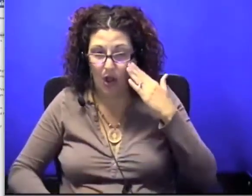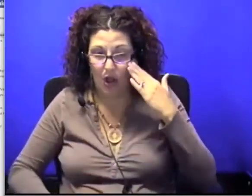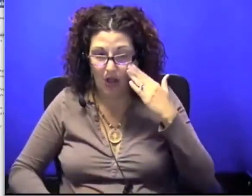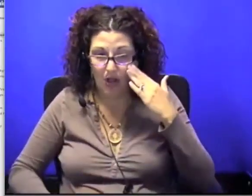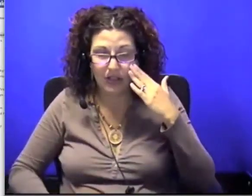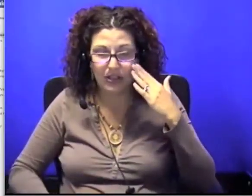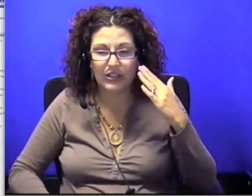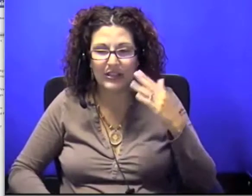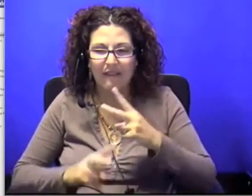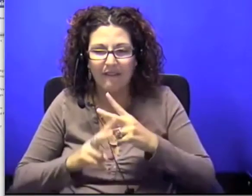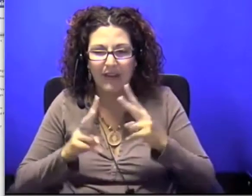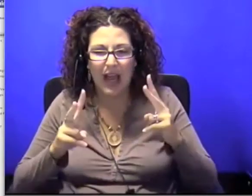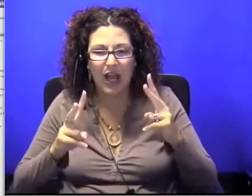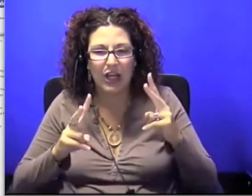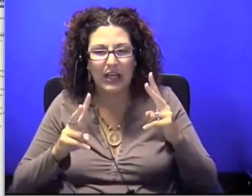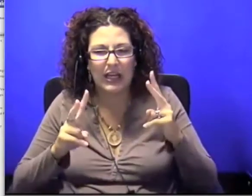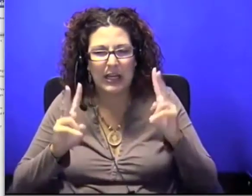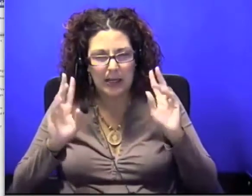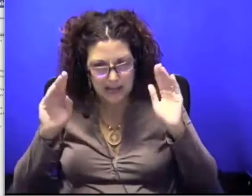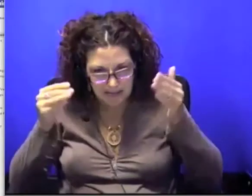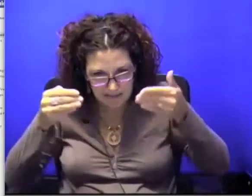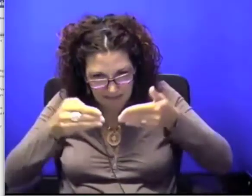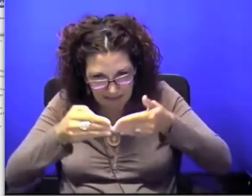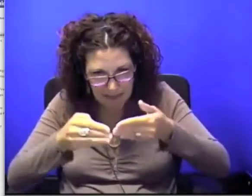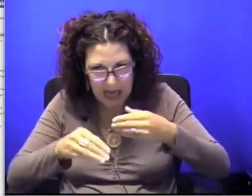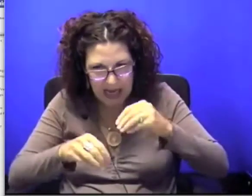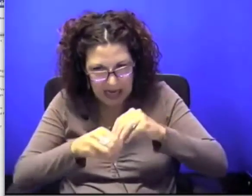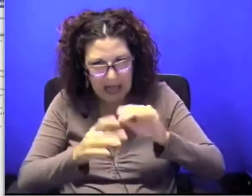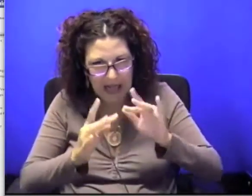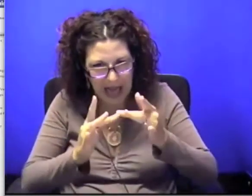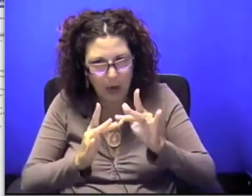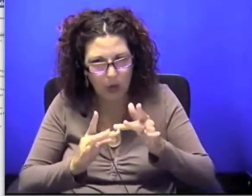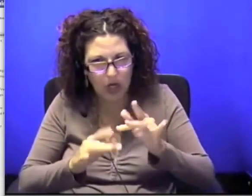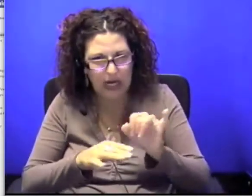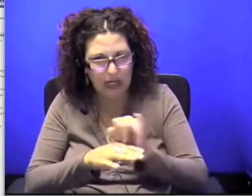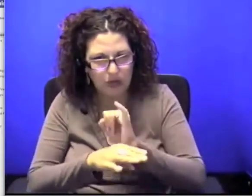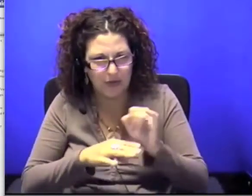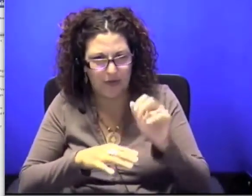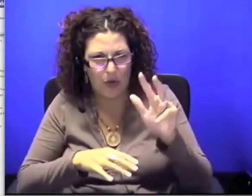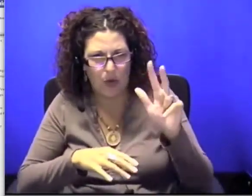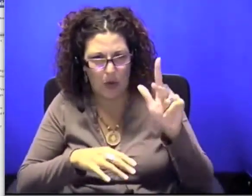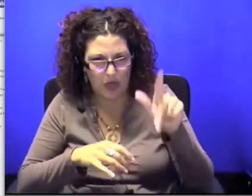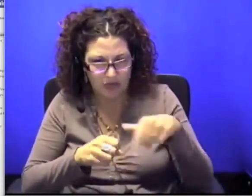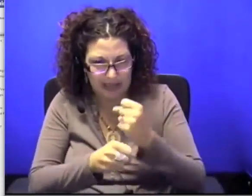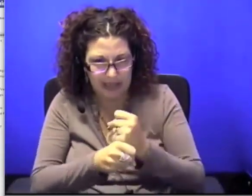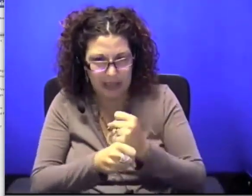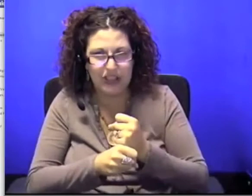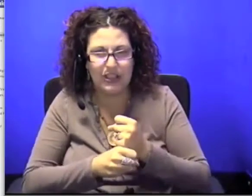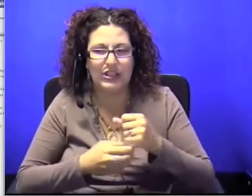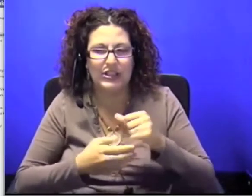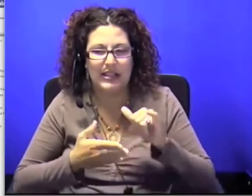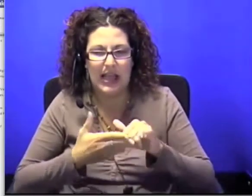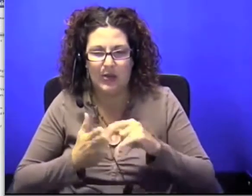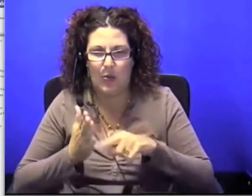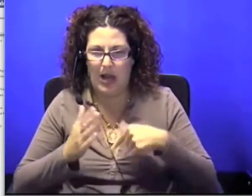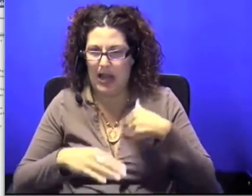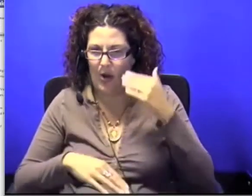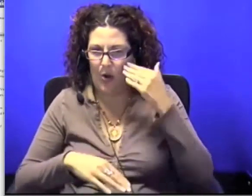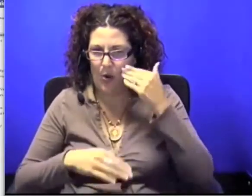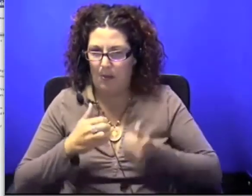my knowledge is very myopic, if you will. I've been in the network marketing industry for 23 years. That is